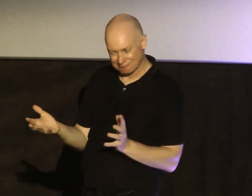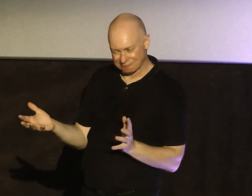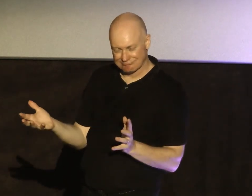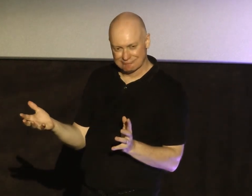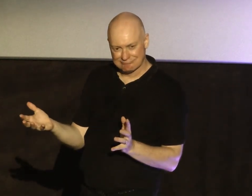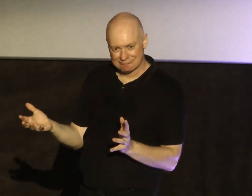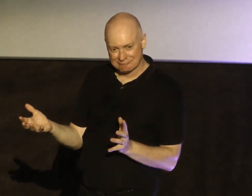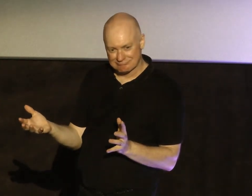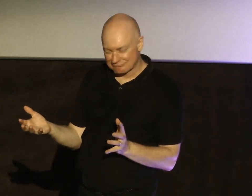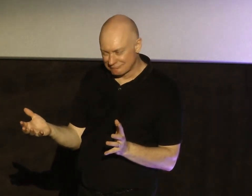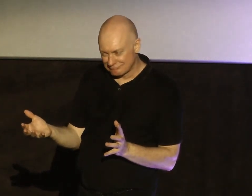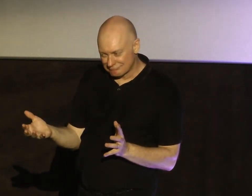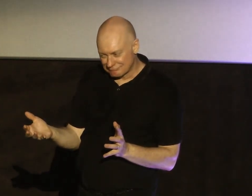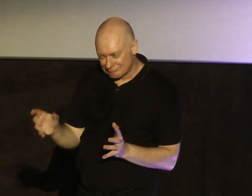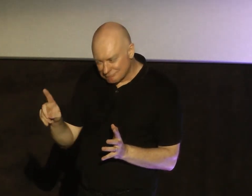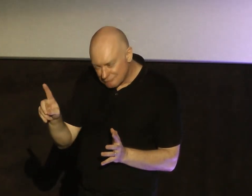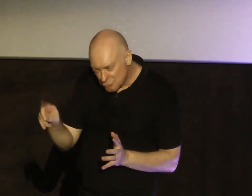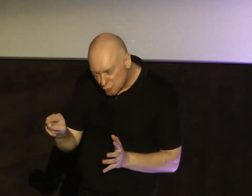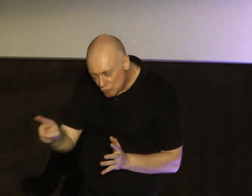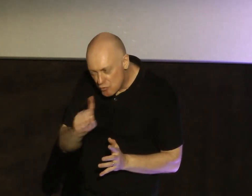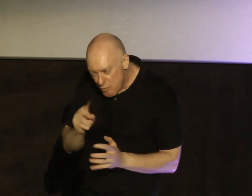Do they really love each other?